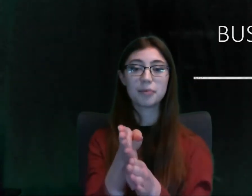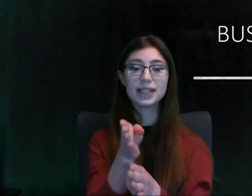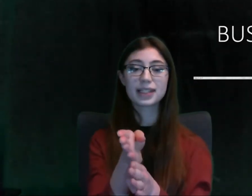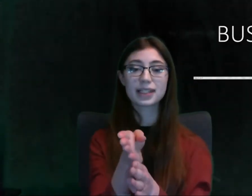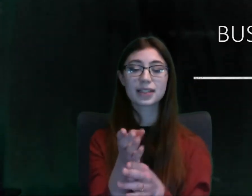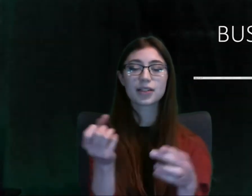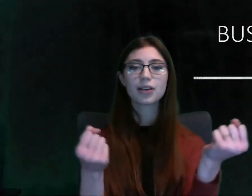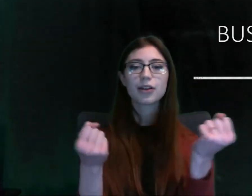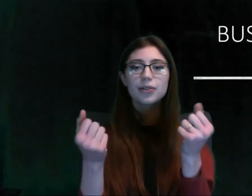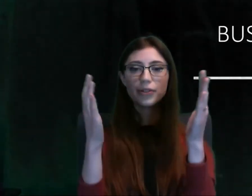Bus, driver.